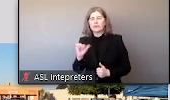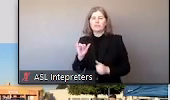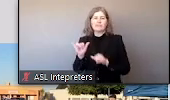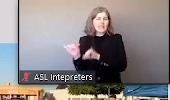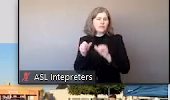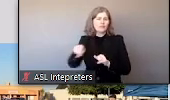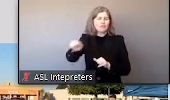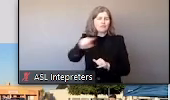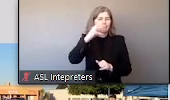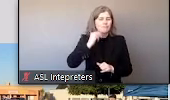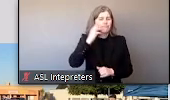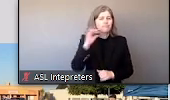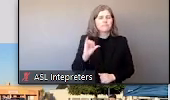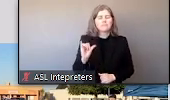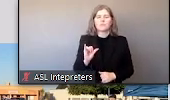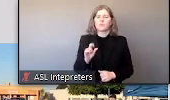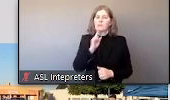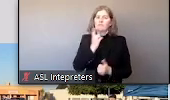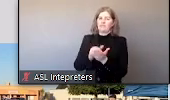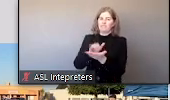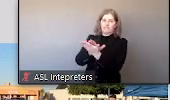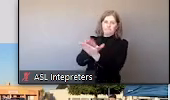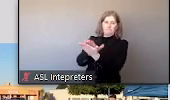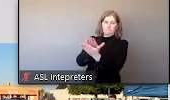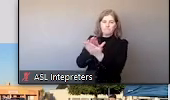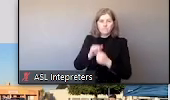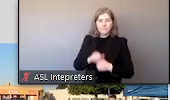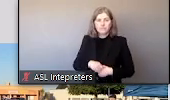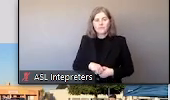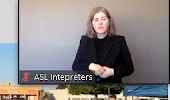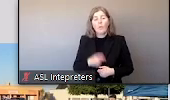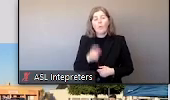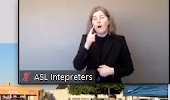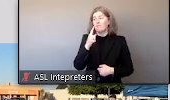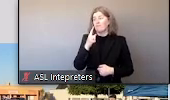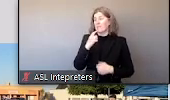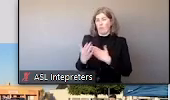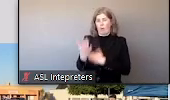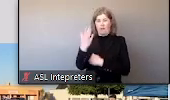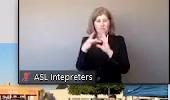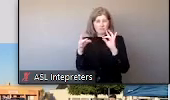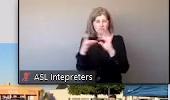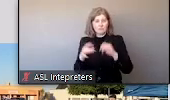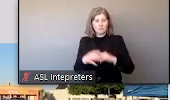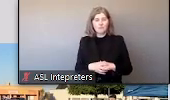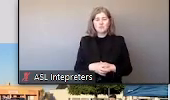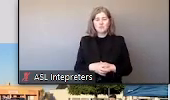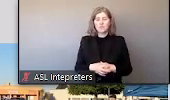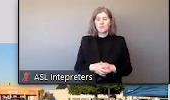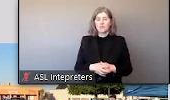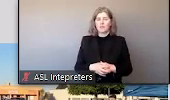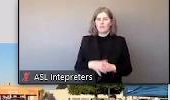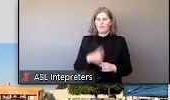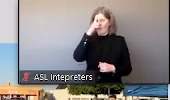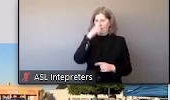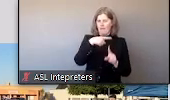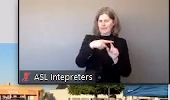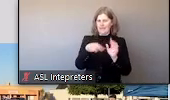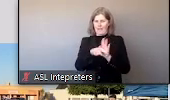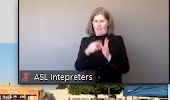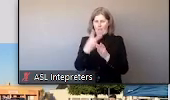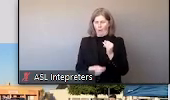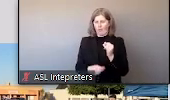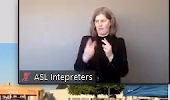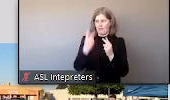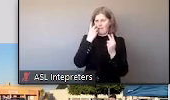A lot of kudos. And one of the things I said this morning was one of the low and high points for me was at the very beginning